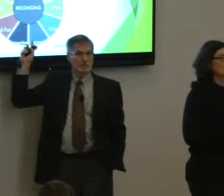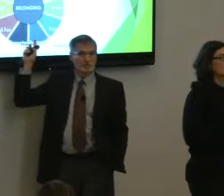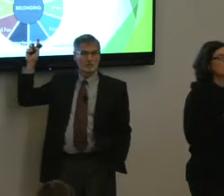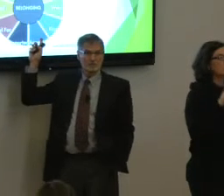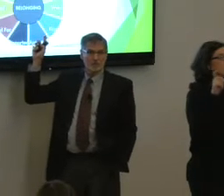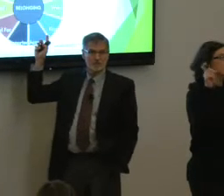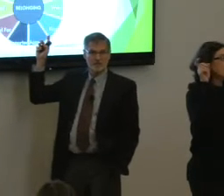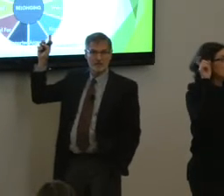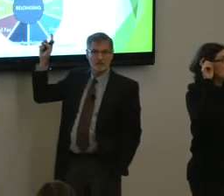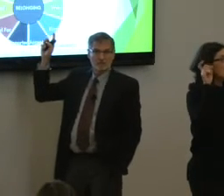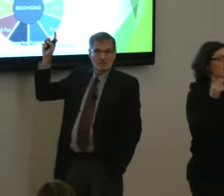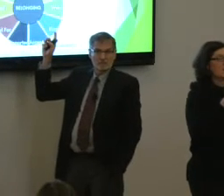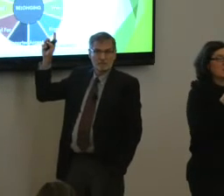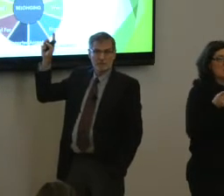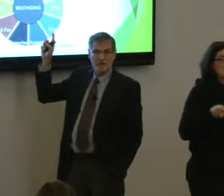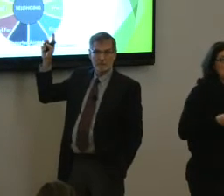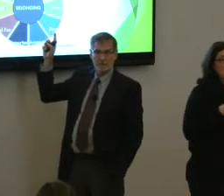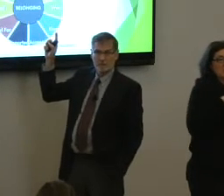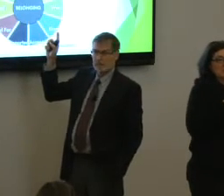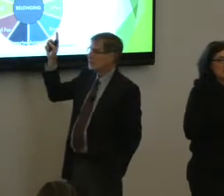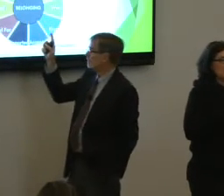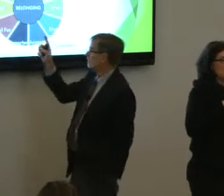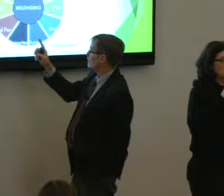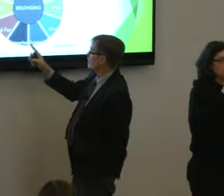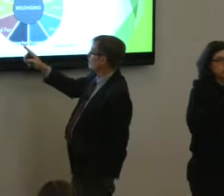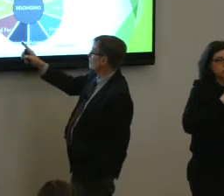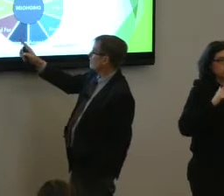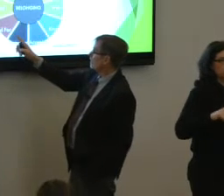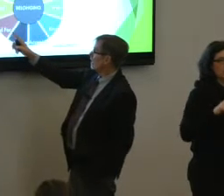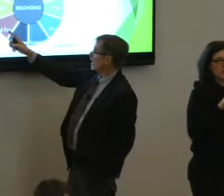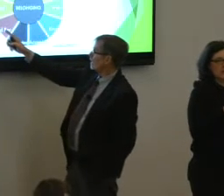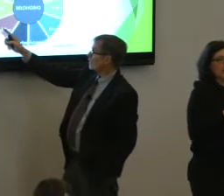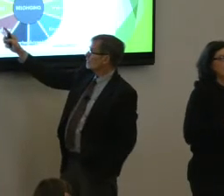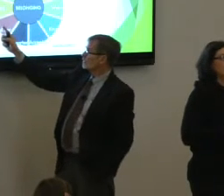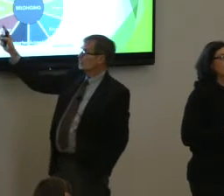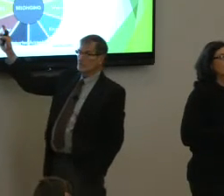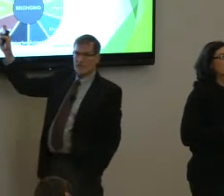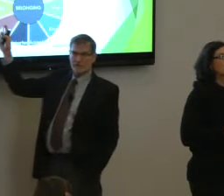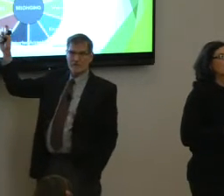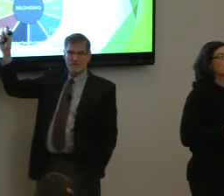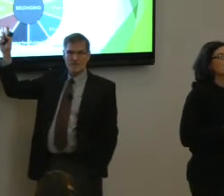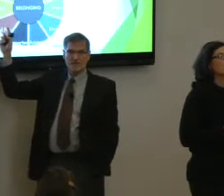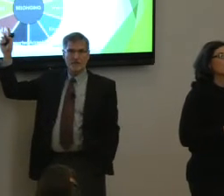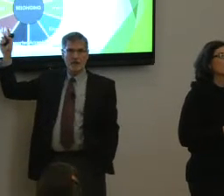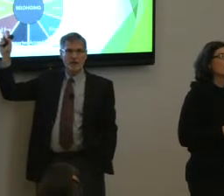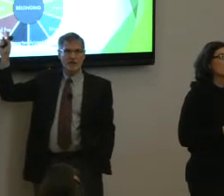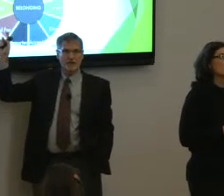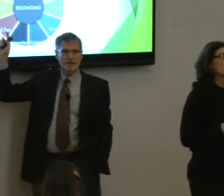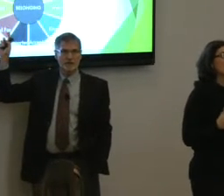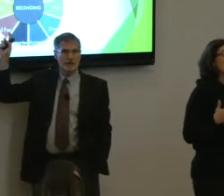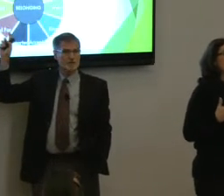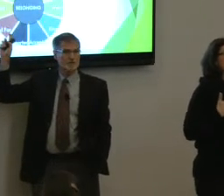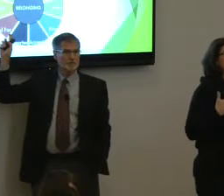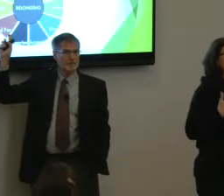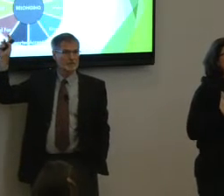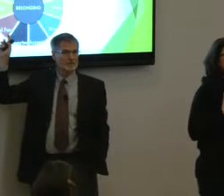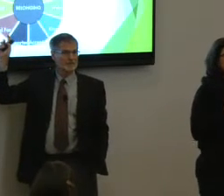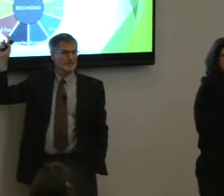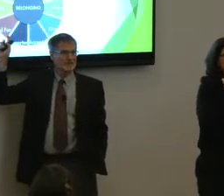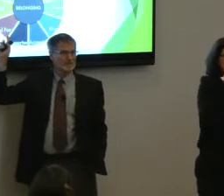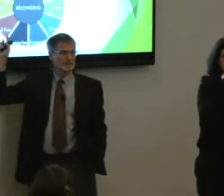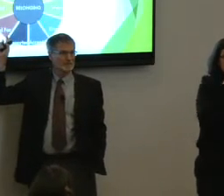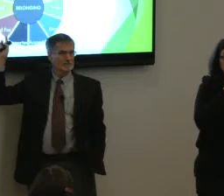aid, place to sit, you name it. I want to have a sense that the congregation cares for